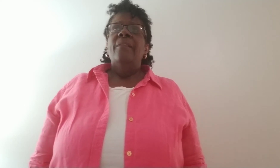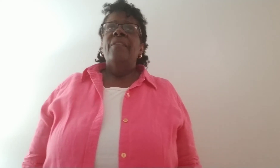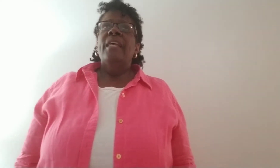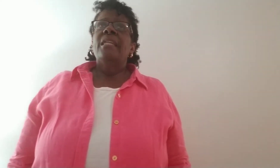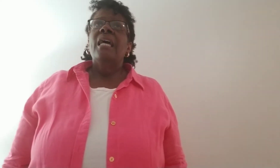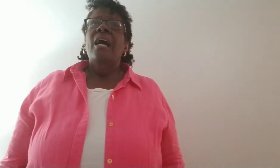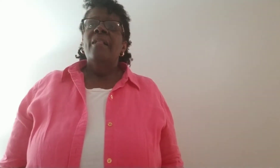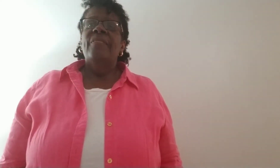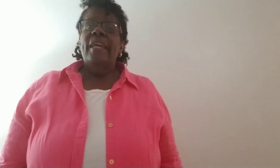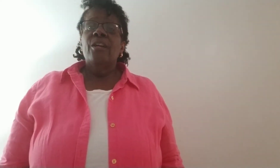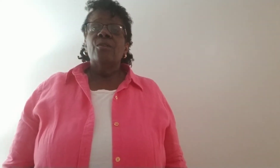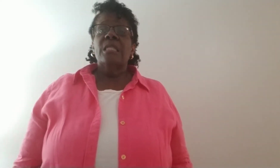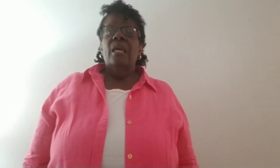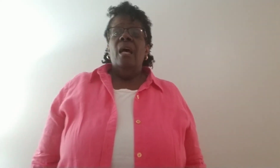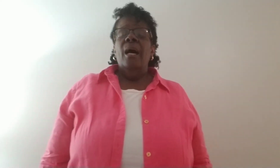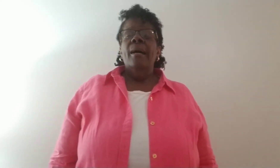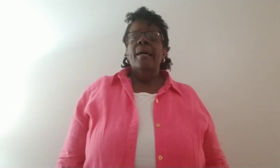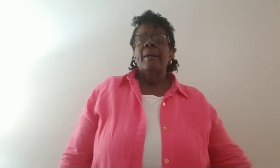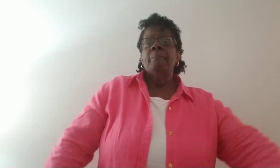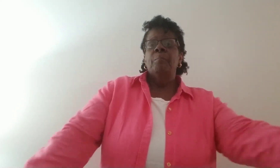Then there's